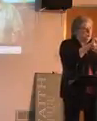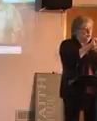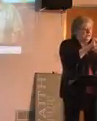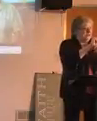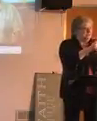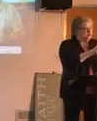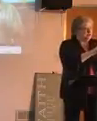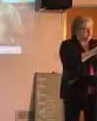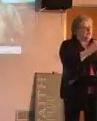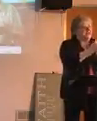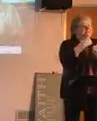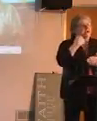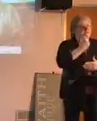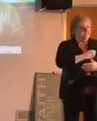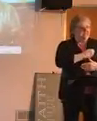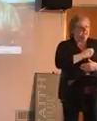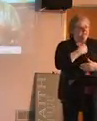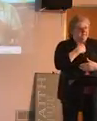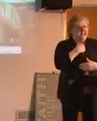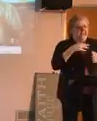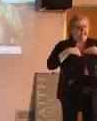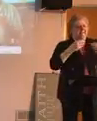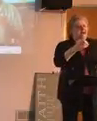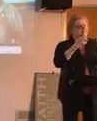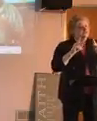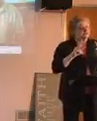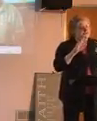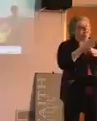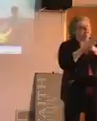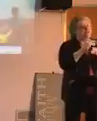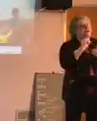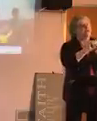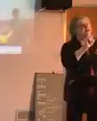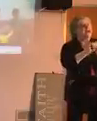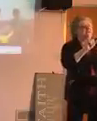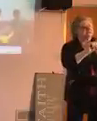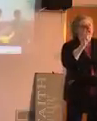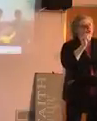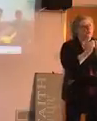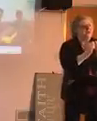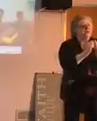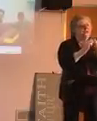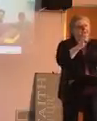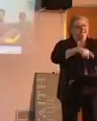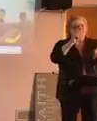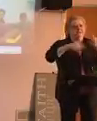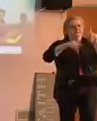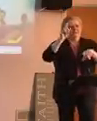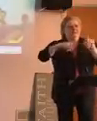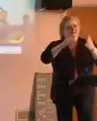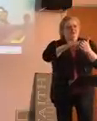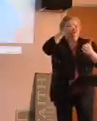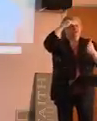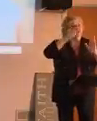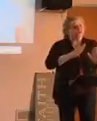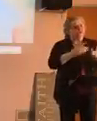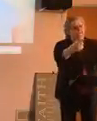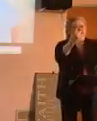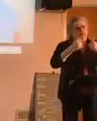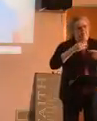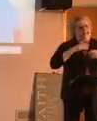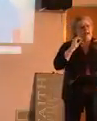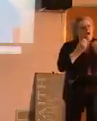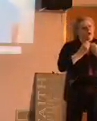has really given me a unique opportunity to share the gospel with a variety of students as they come into my office.